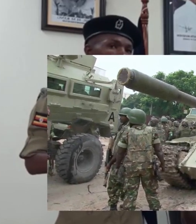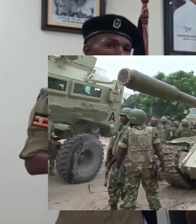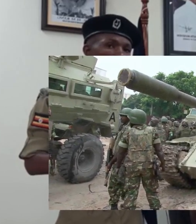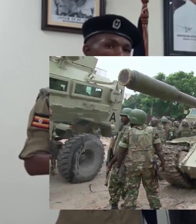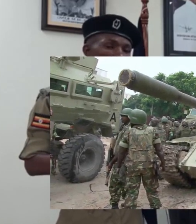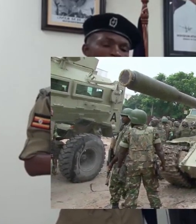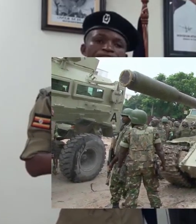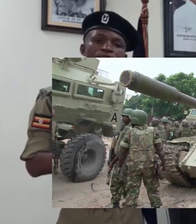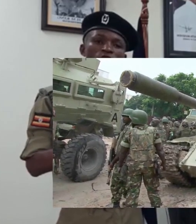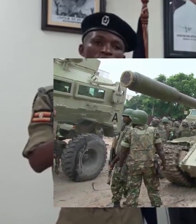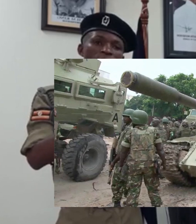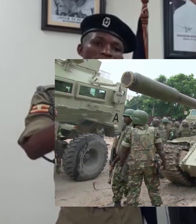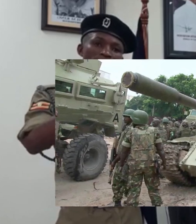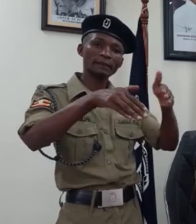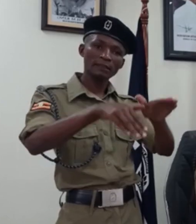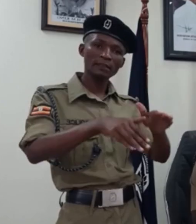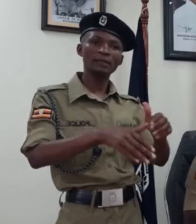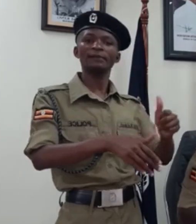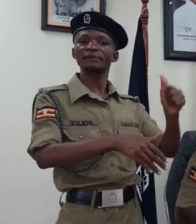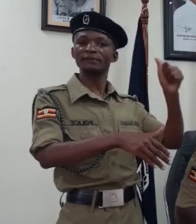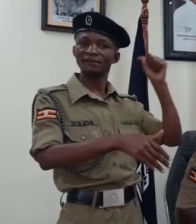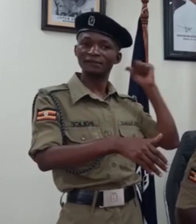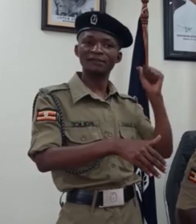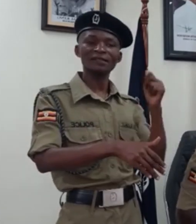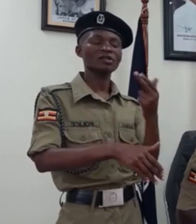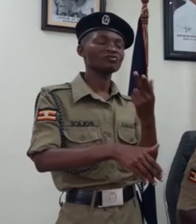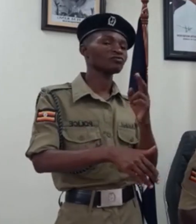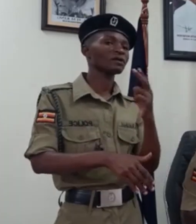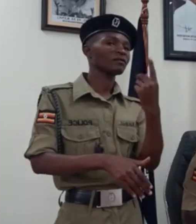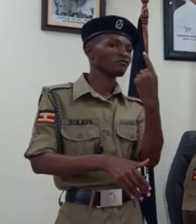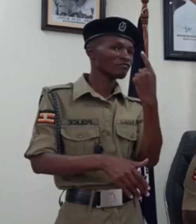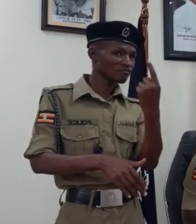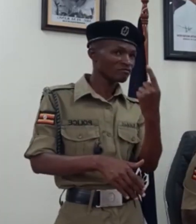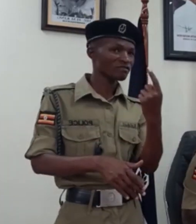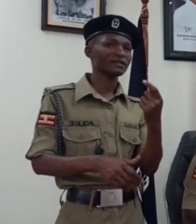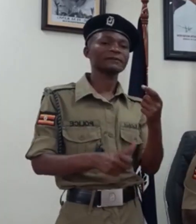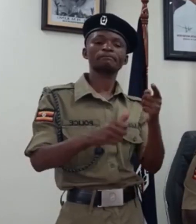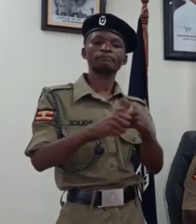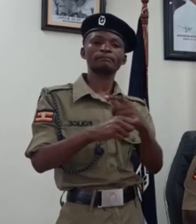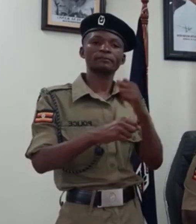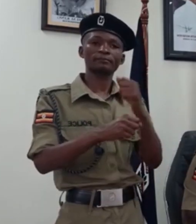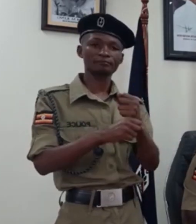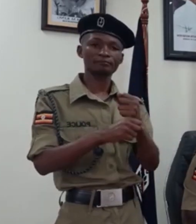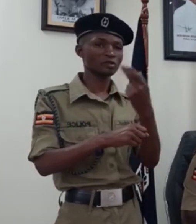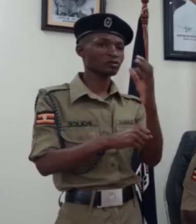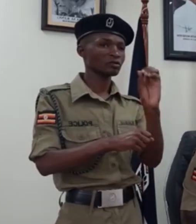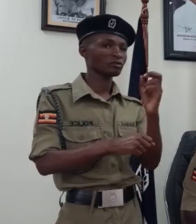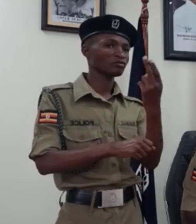enteekateeka ez'okuziika Deputy Inspector General Police Major General Paul Lokech